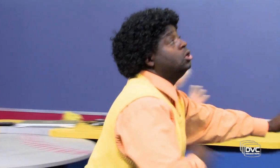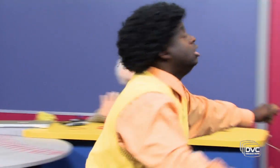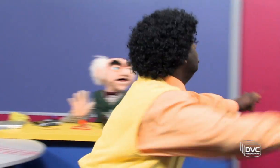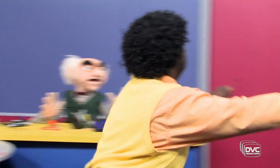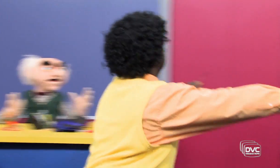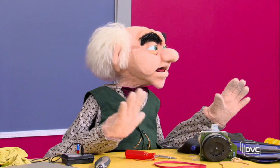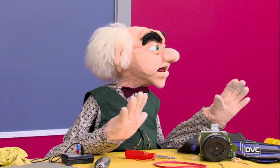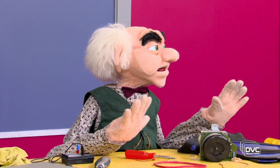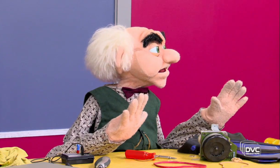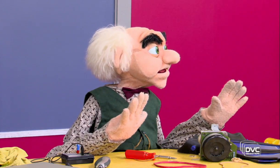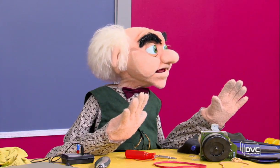Dr. Wonder!